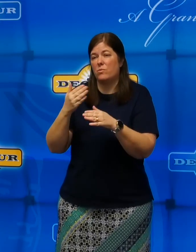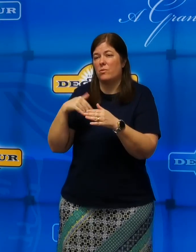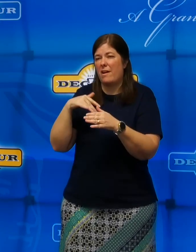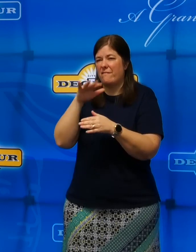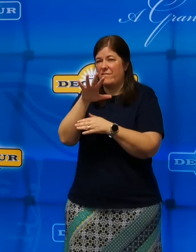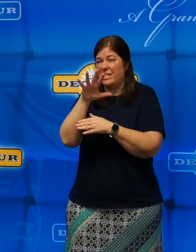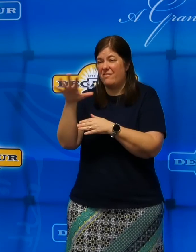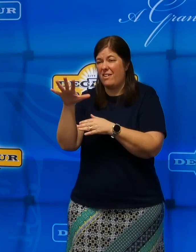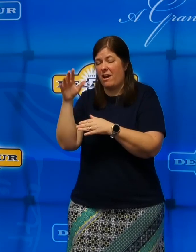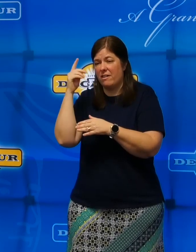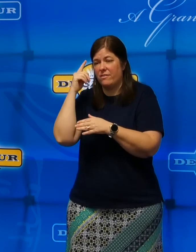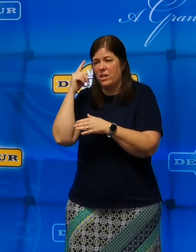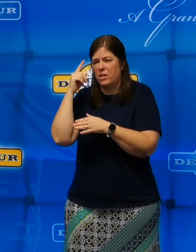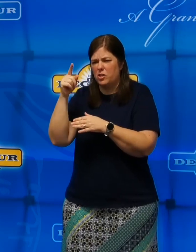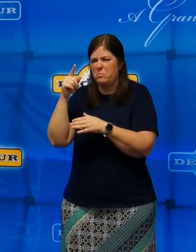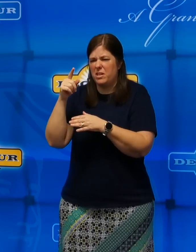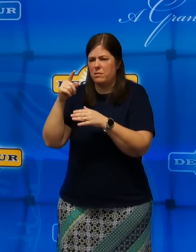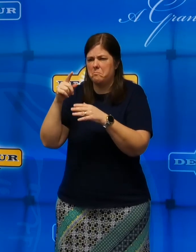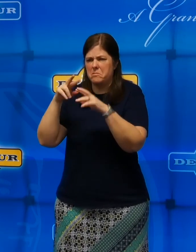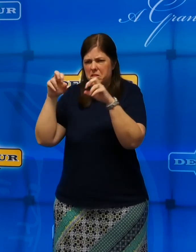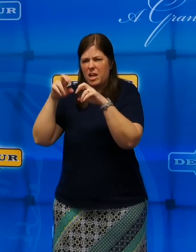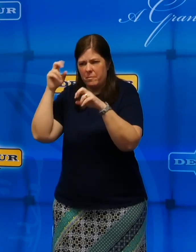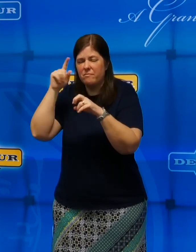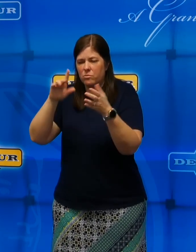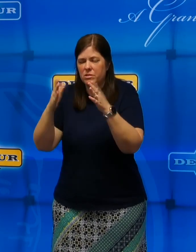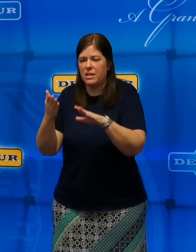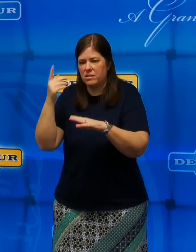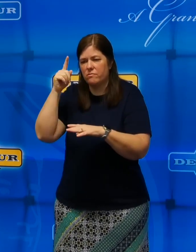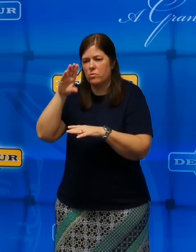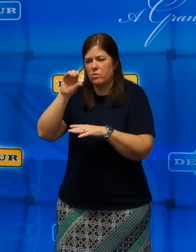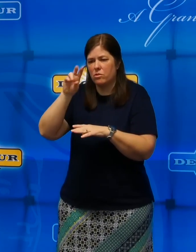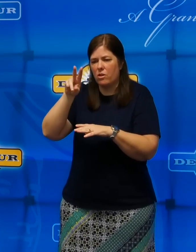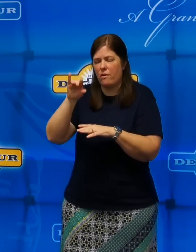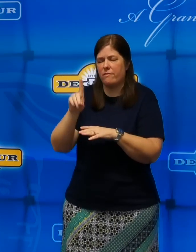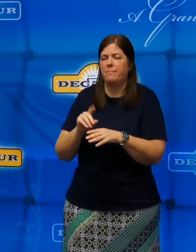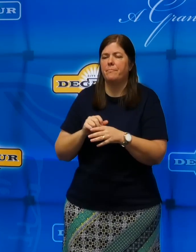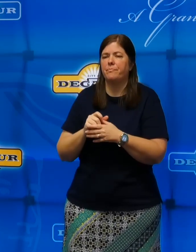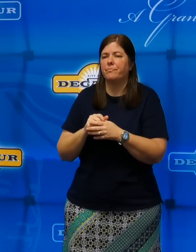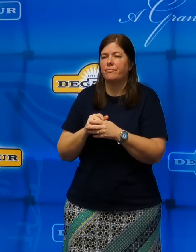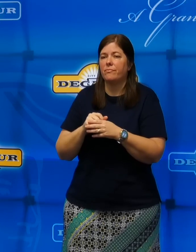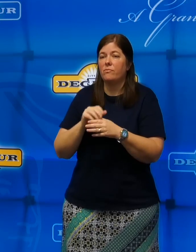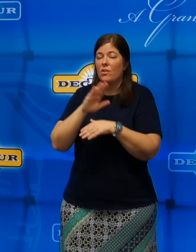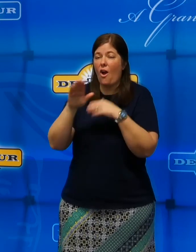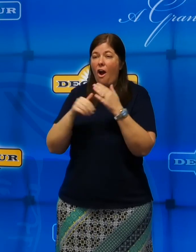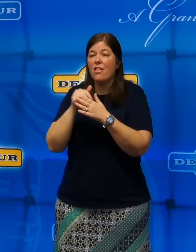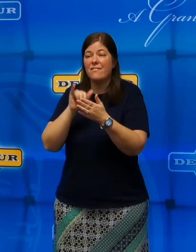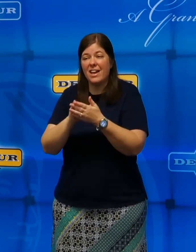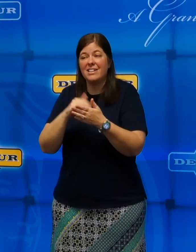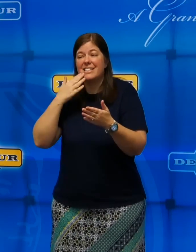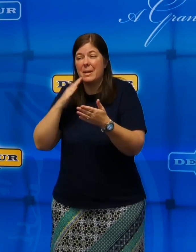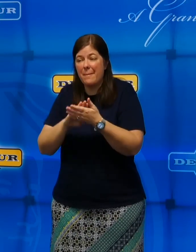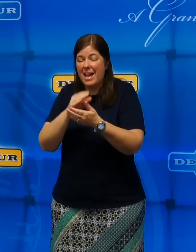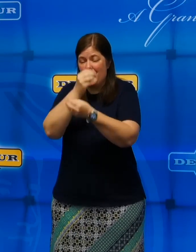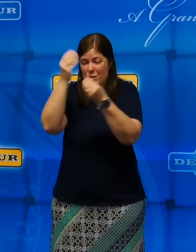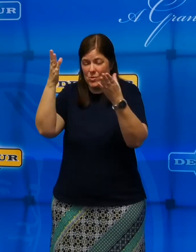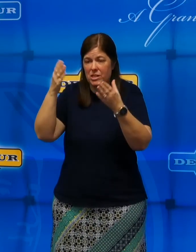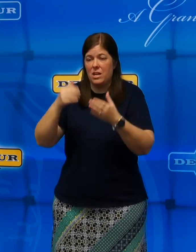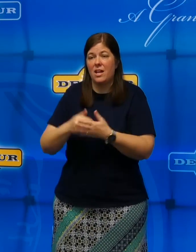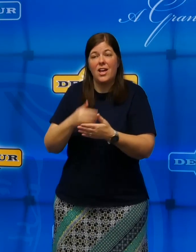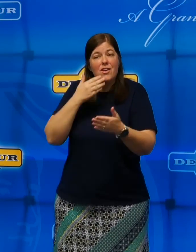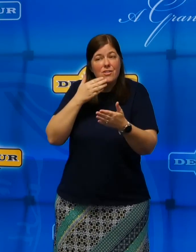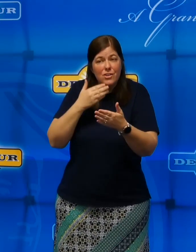review for a total of 137 cases that we're concerned about today. Now, all of that's the bad news. The good news is, and the mayor